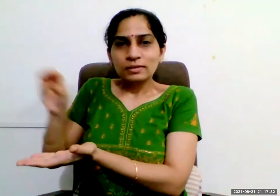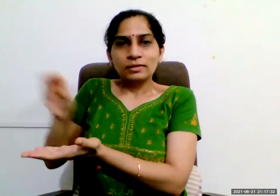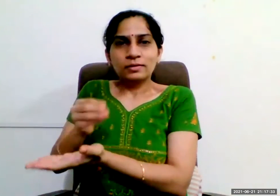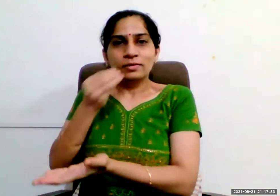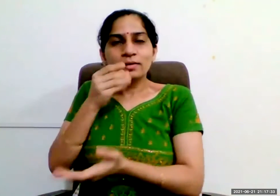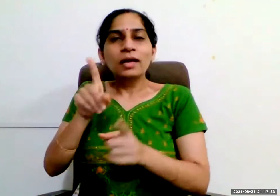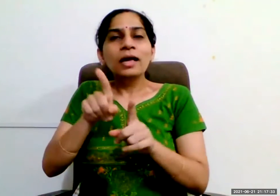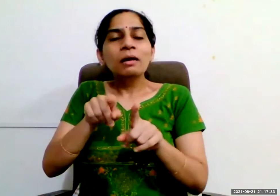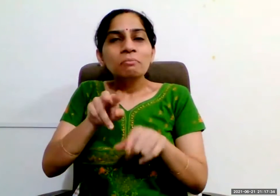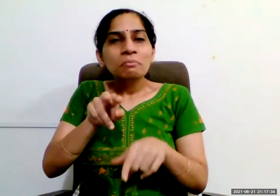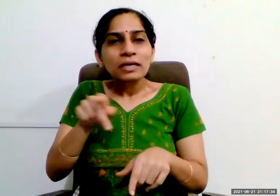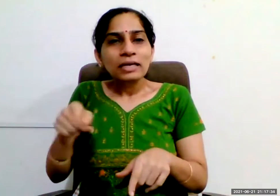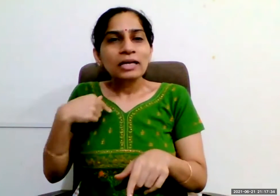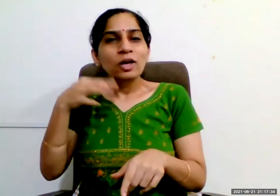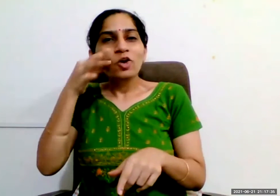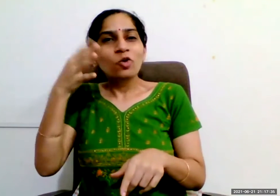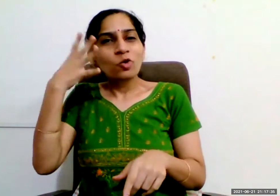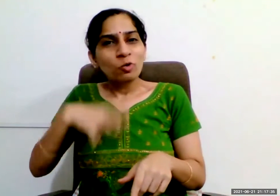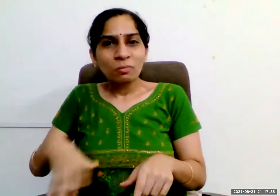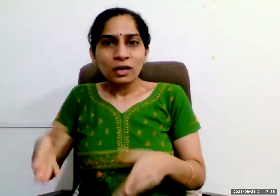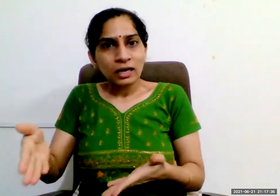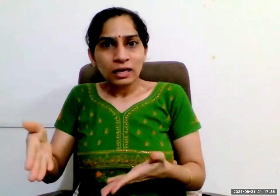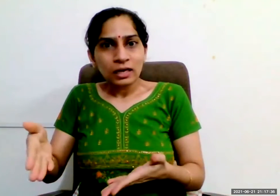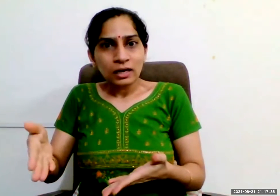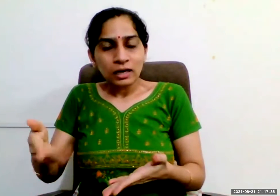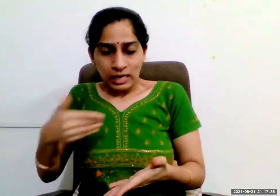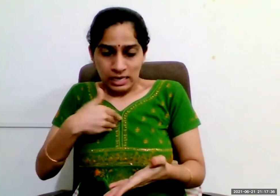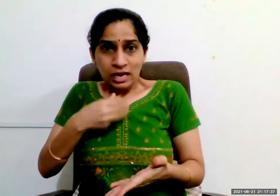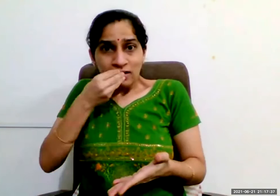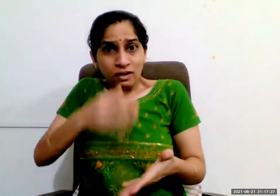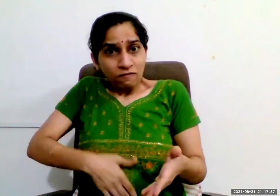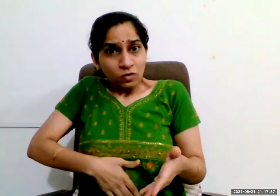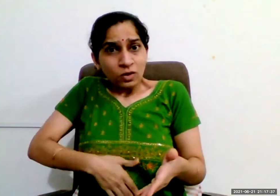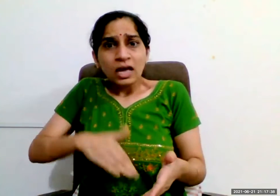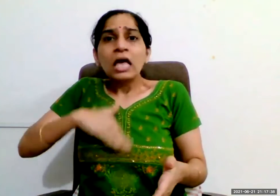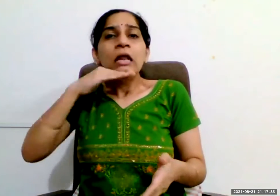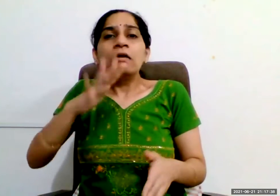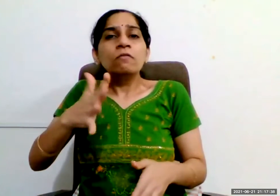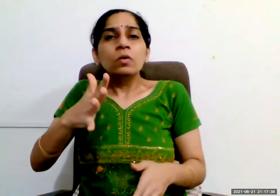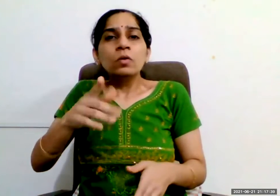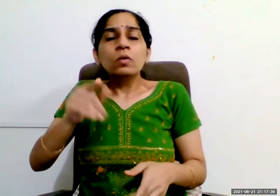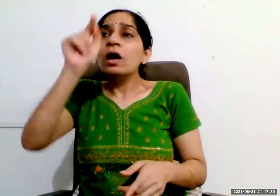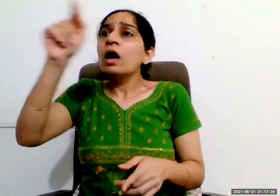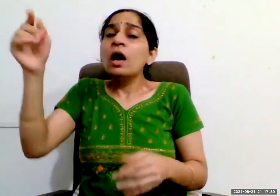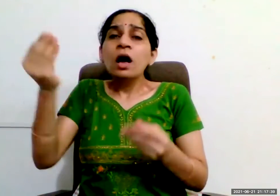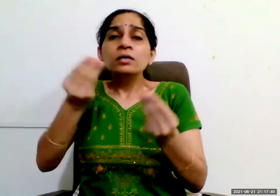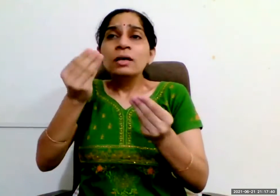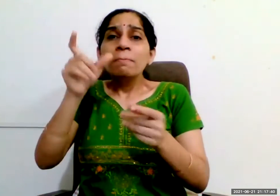So there might be people who are hungry, and on the contrary, there are some people who are just hoarding things, they are hoarding